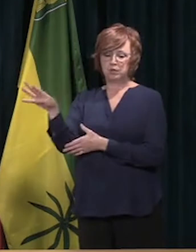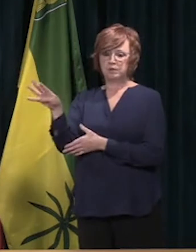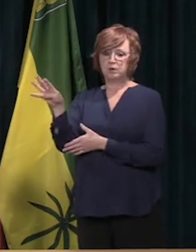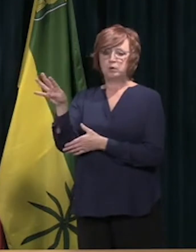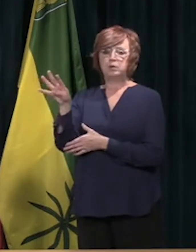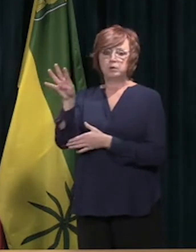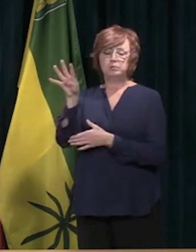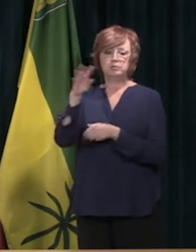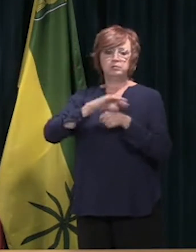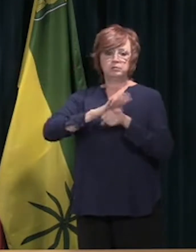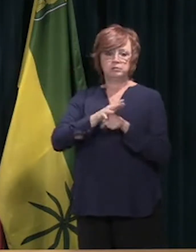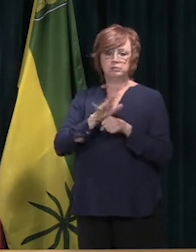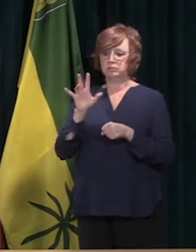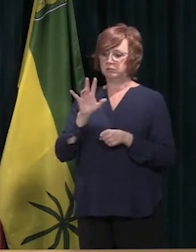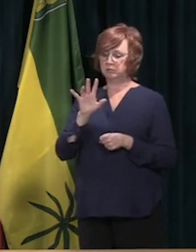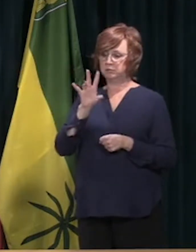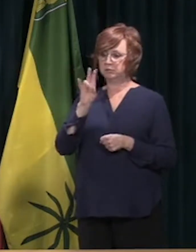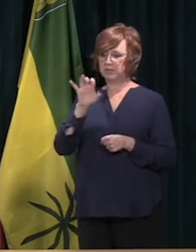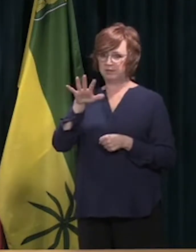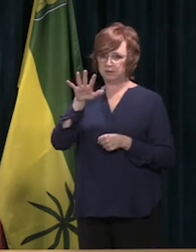of which 735 are confirmed.